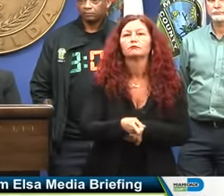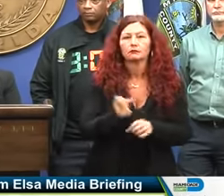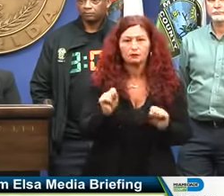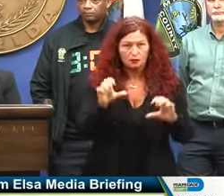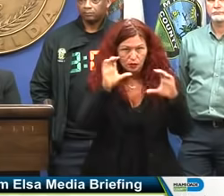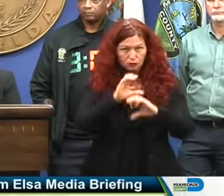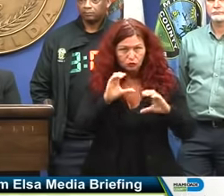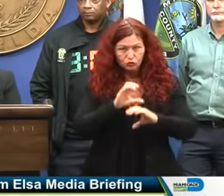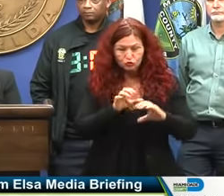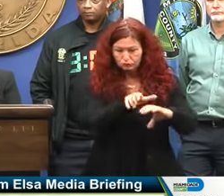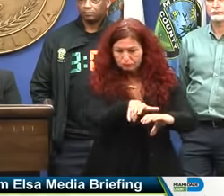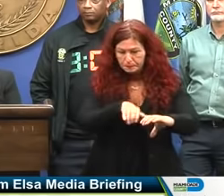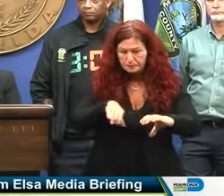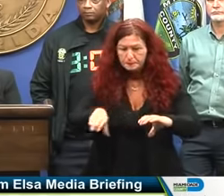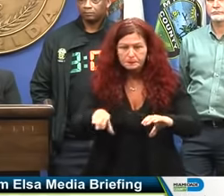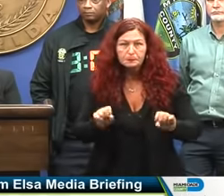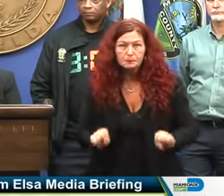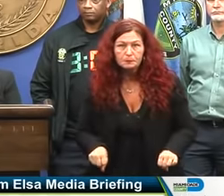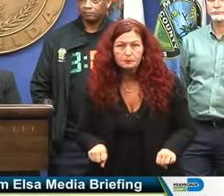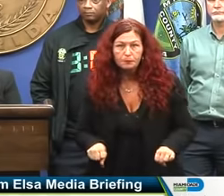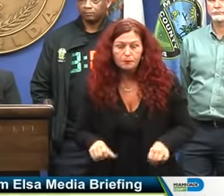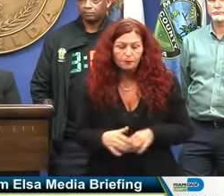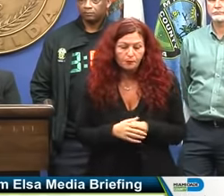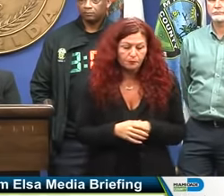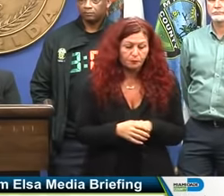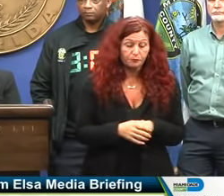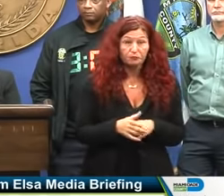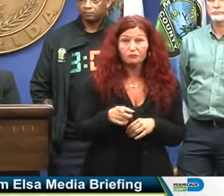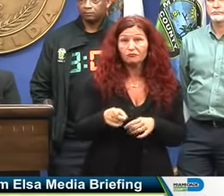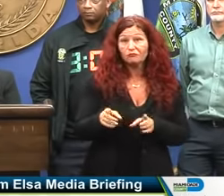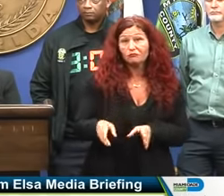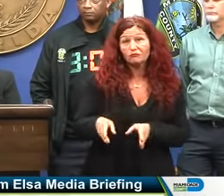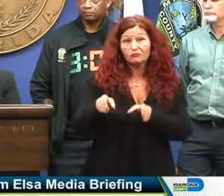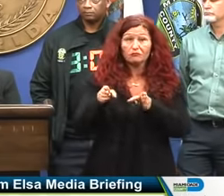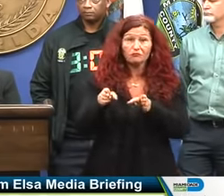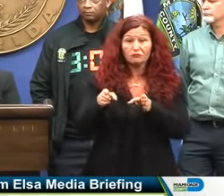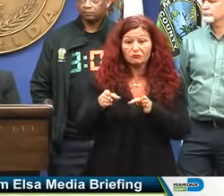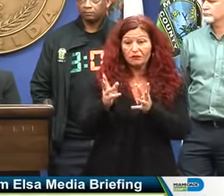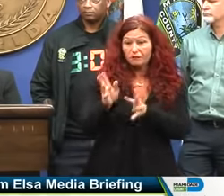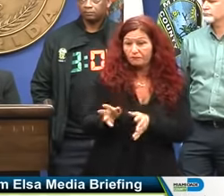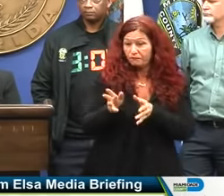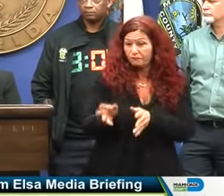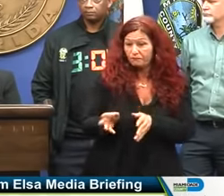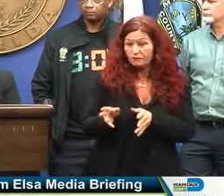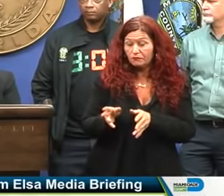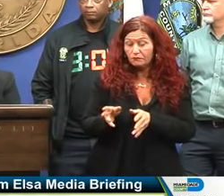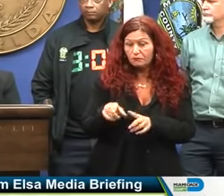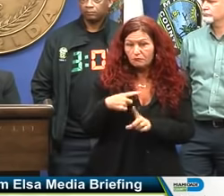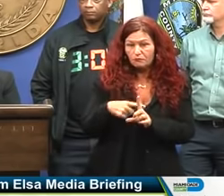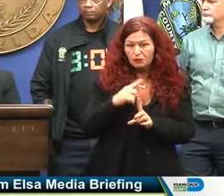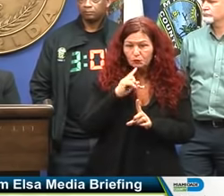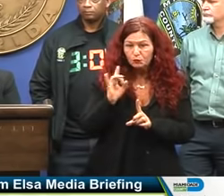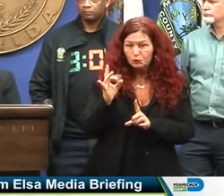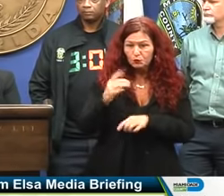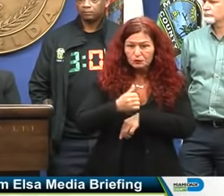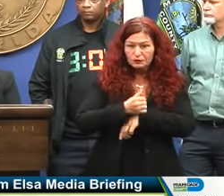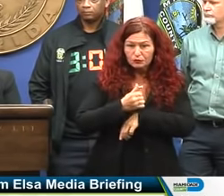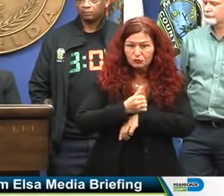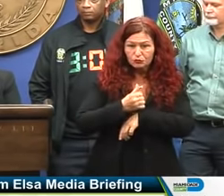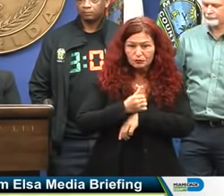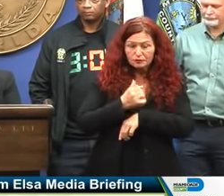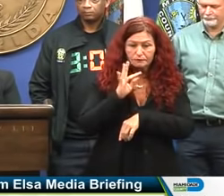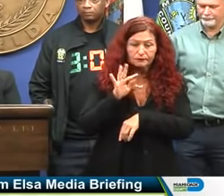The standing structure also posed a threat to public health and safety, particularly as the storm approached, given